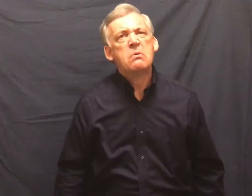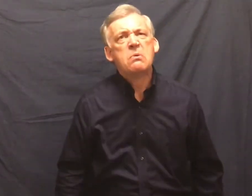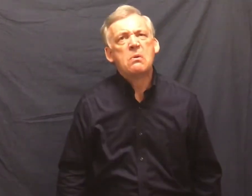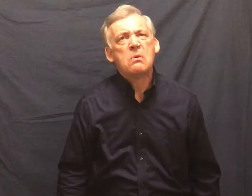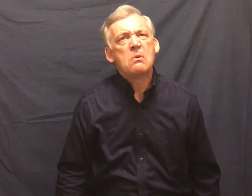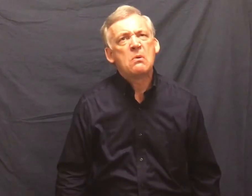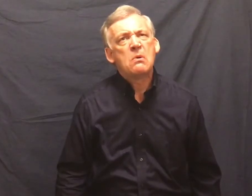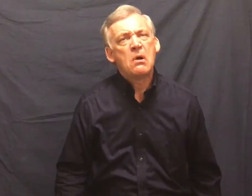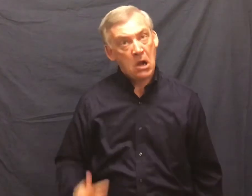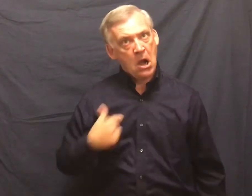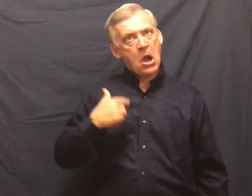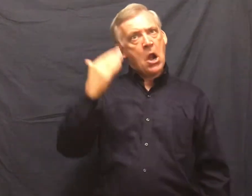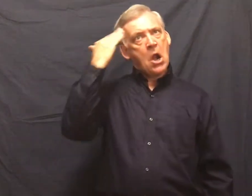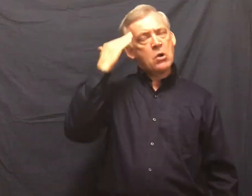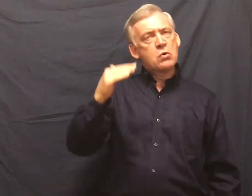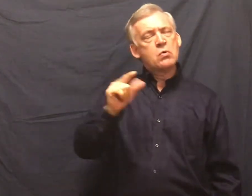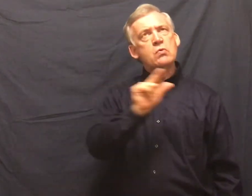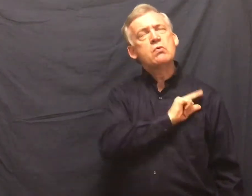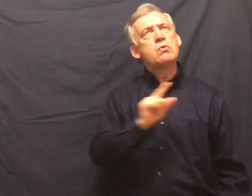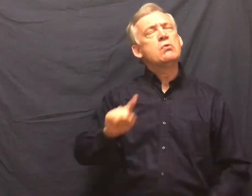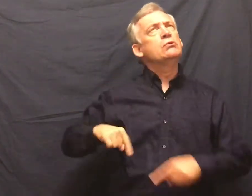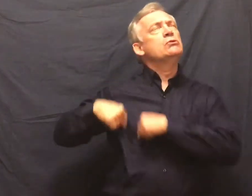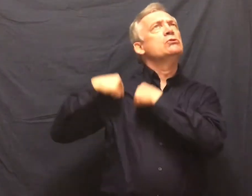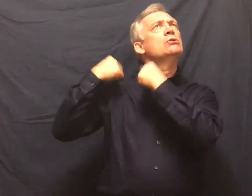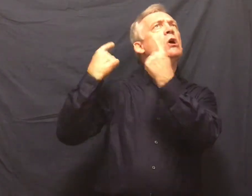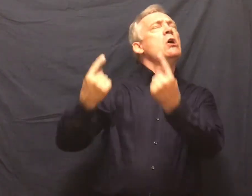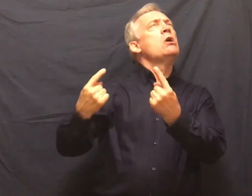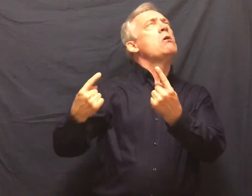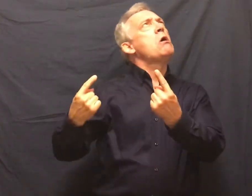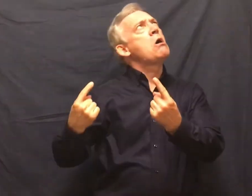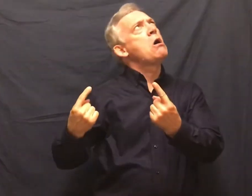I knew George since I forget when.